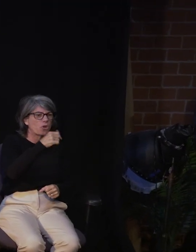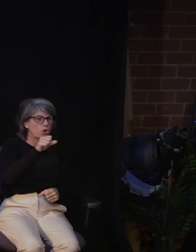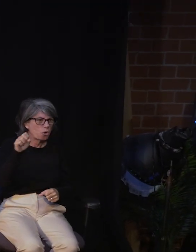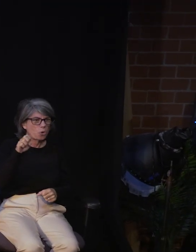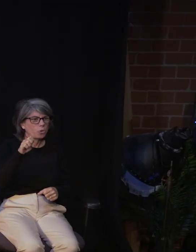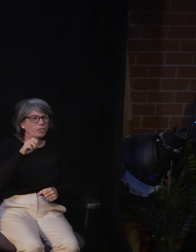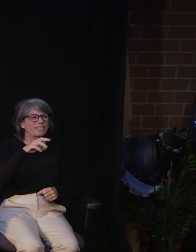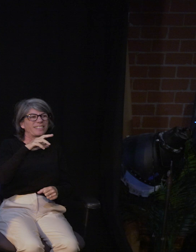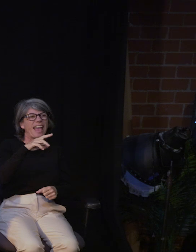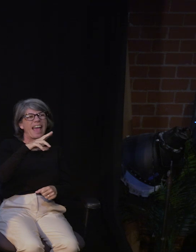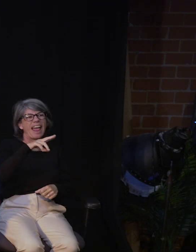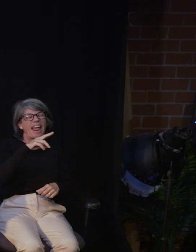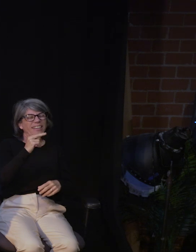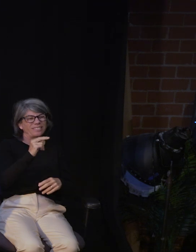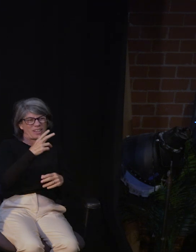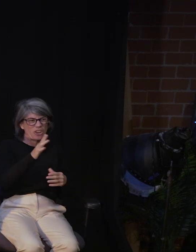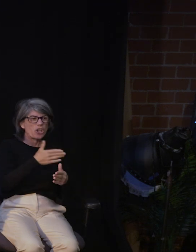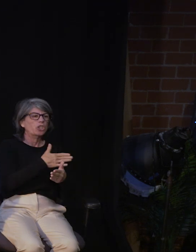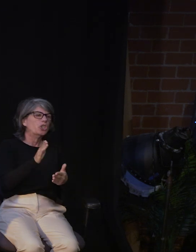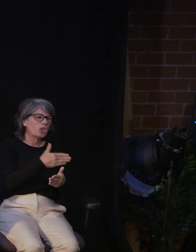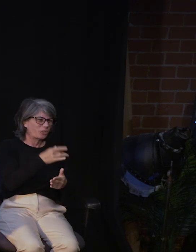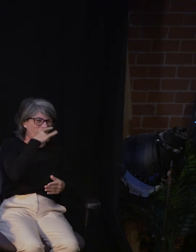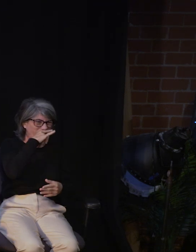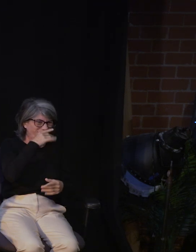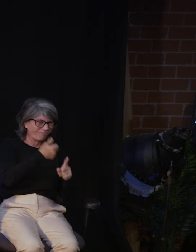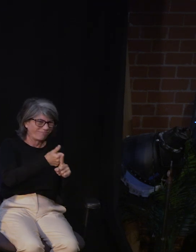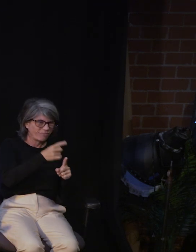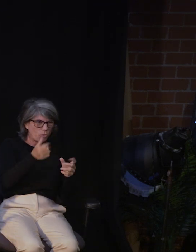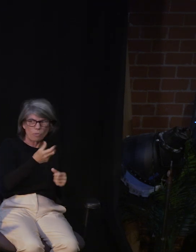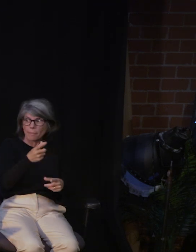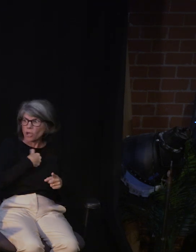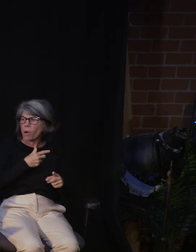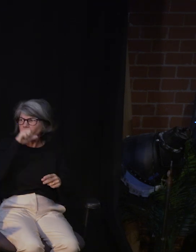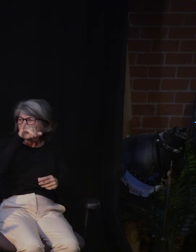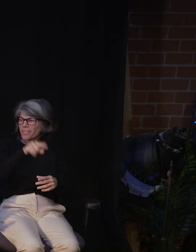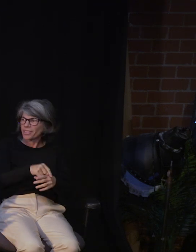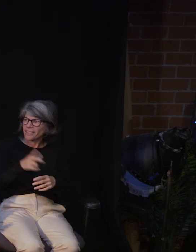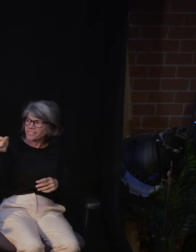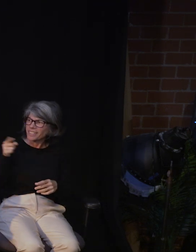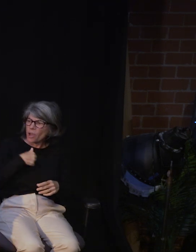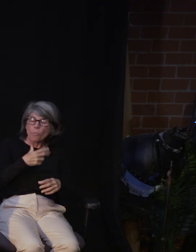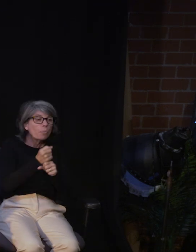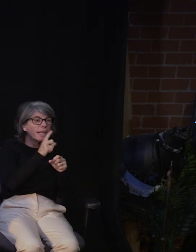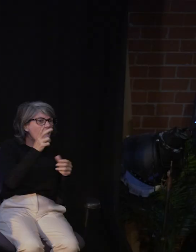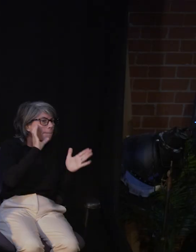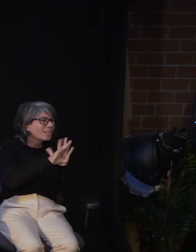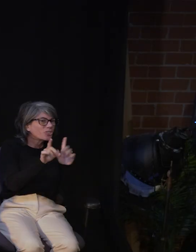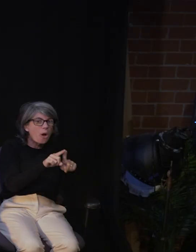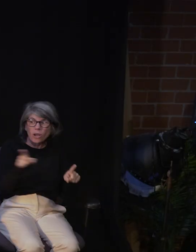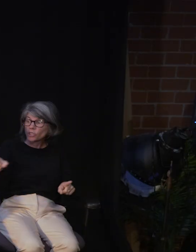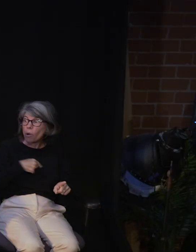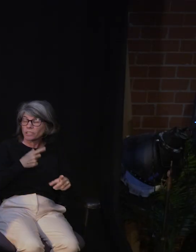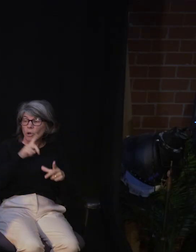now yours. And it's mine. Yes. Thank you. You can open this. You can picture. Let me see. Oh,